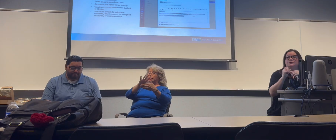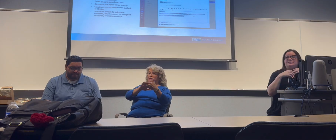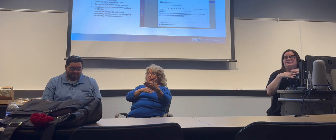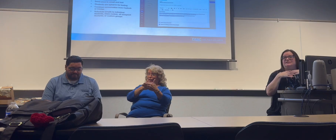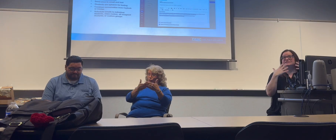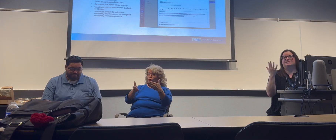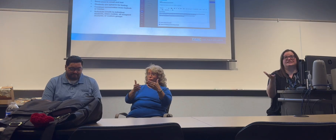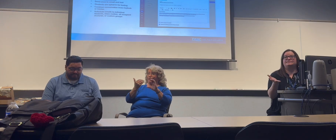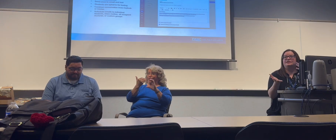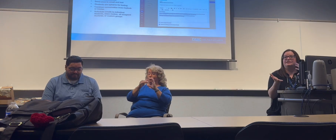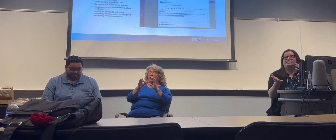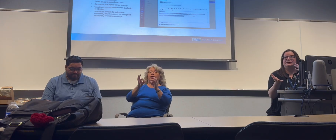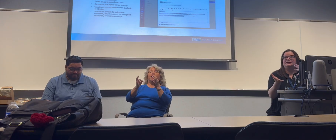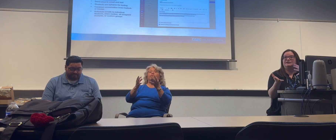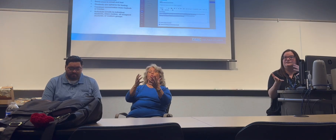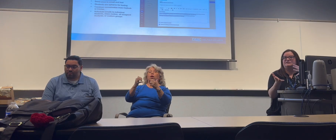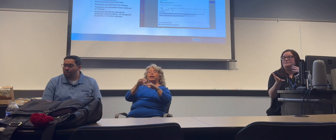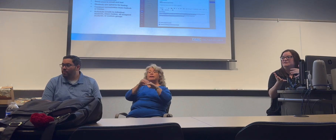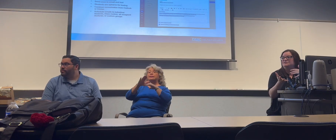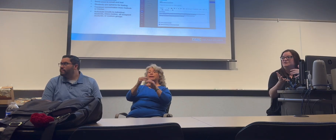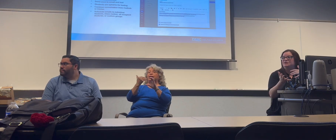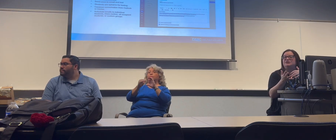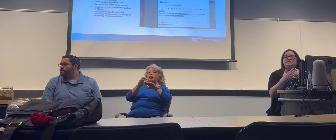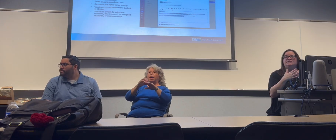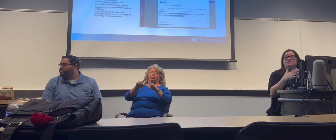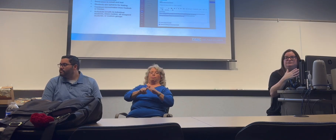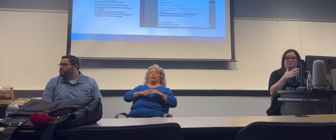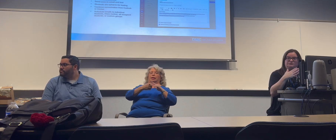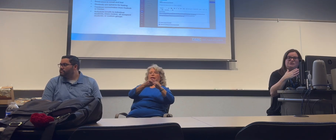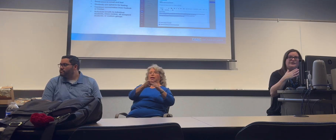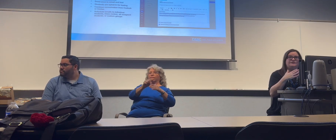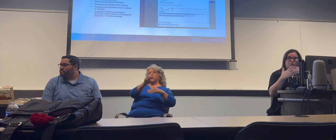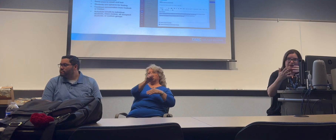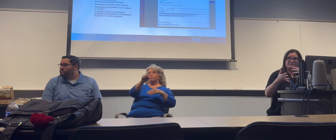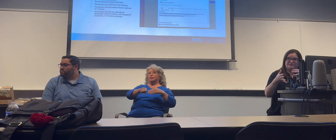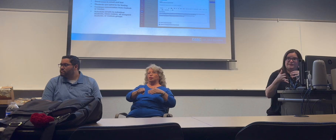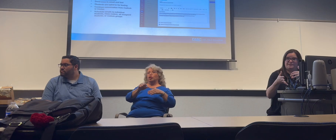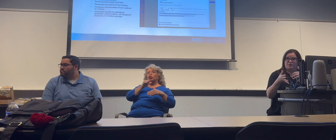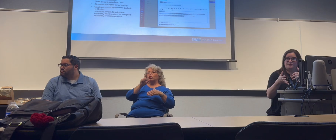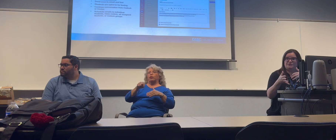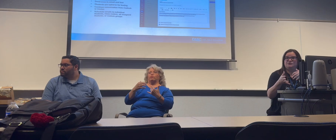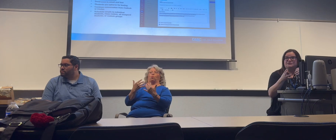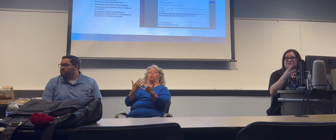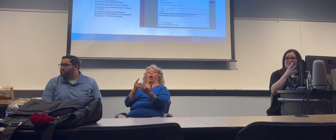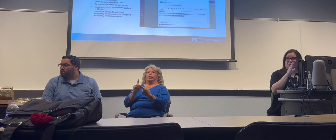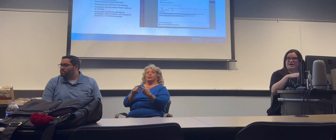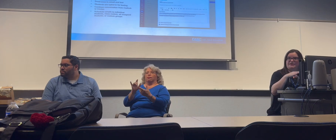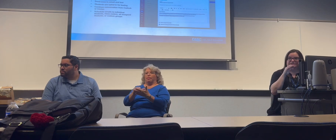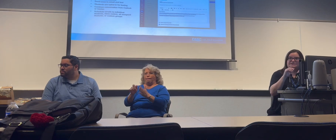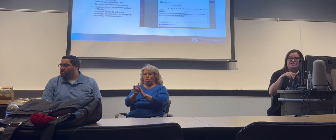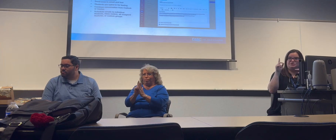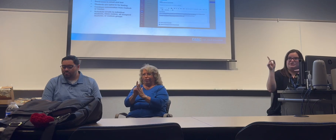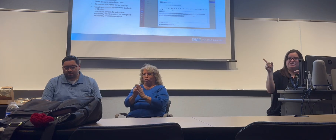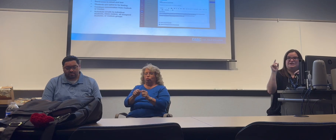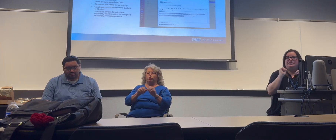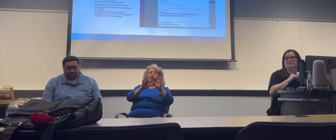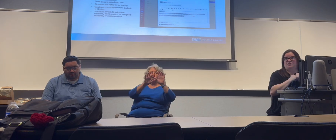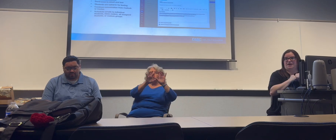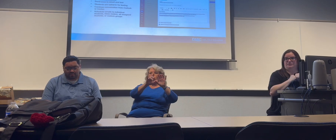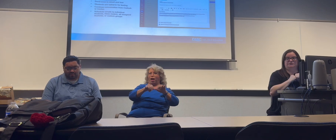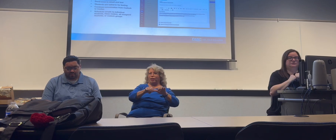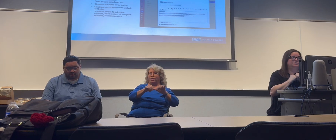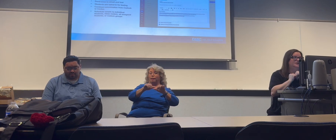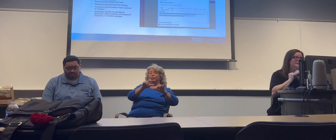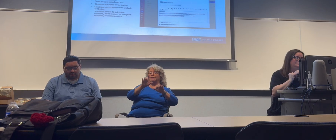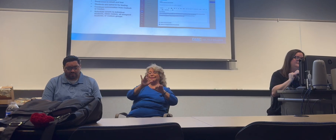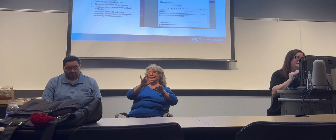So if you wanna send an email at the beginning of the semester, you don't have to wait until that moment. You can write it, schedule it, and it'll go